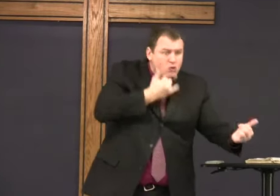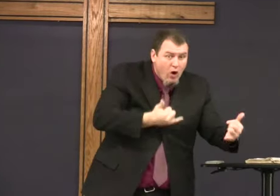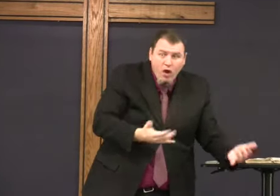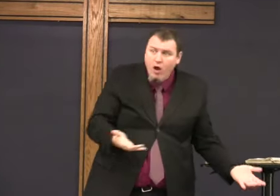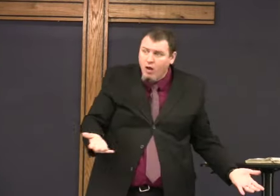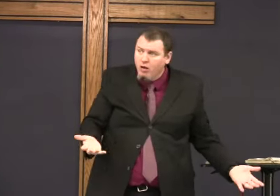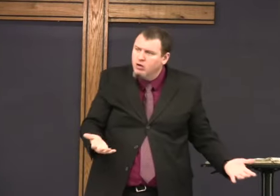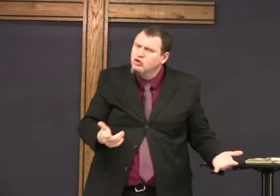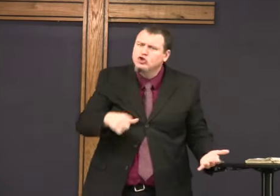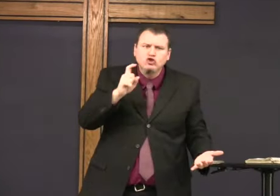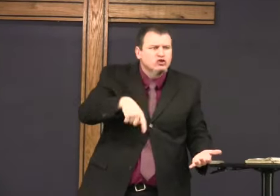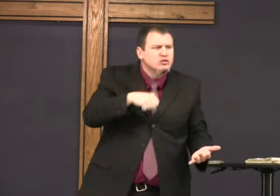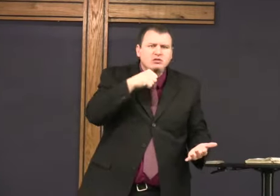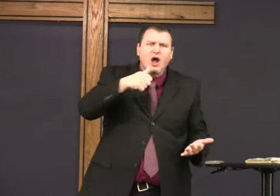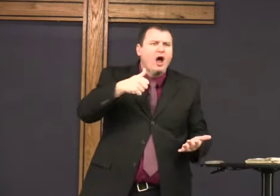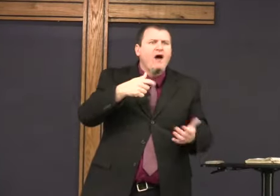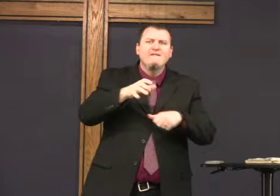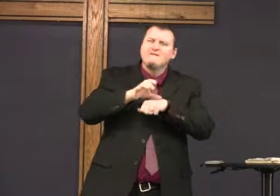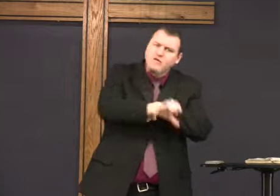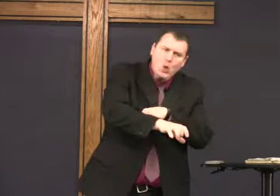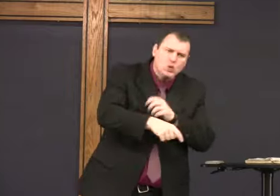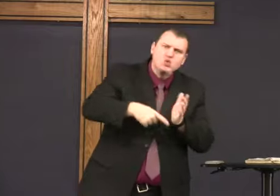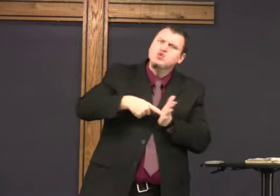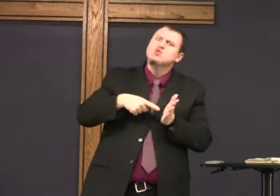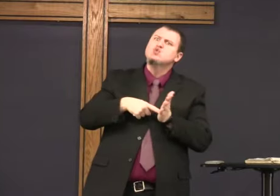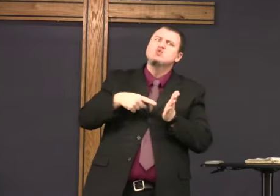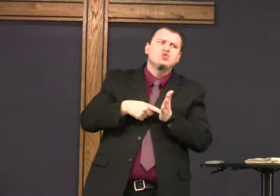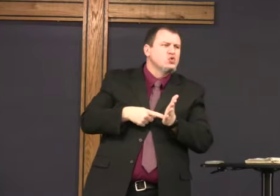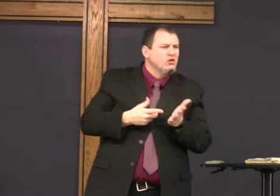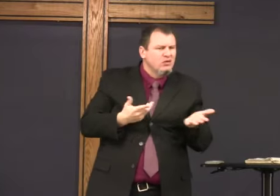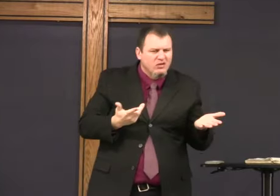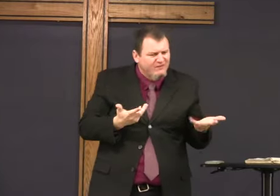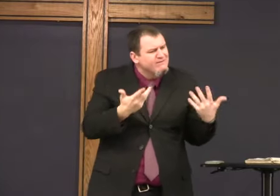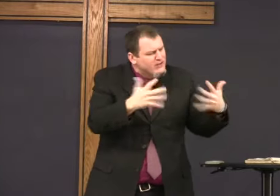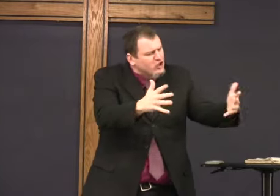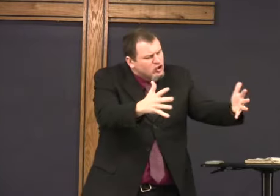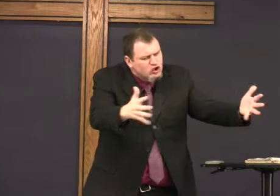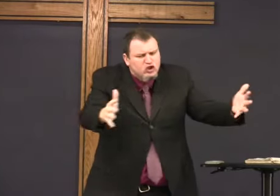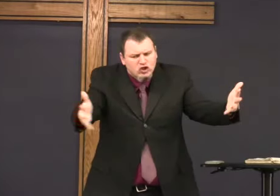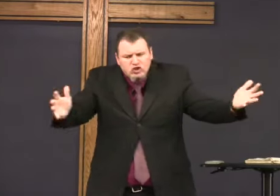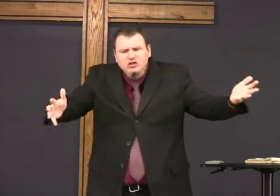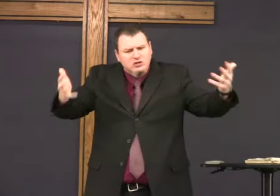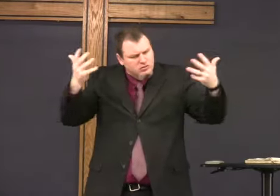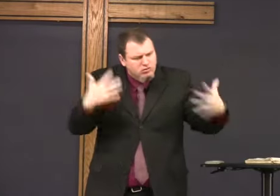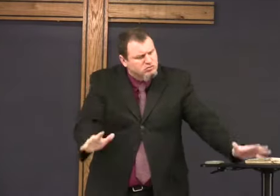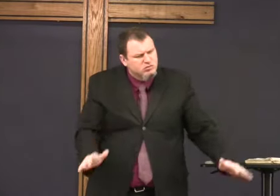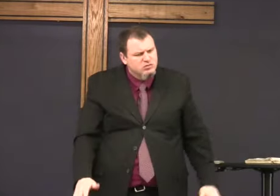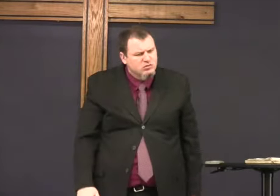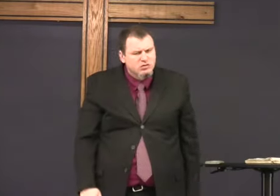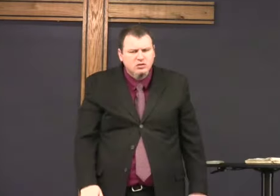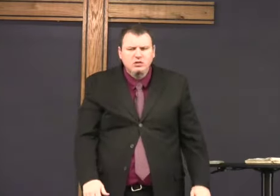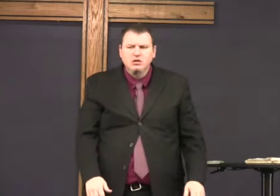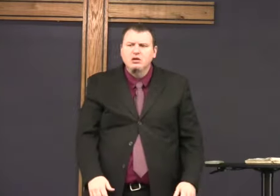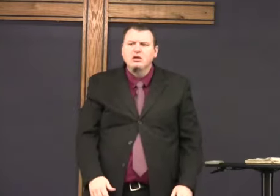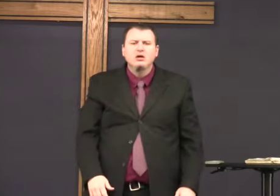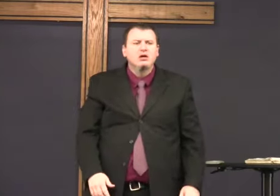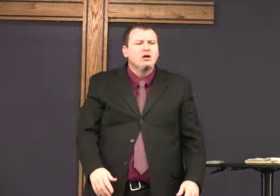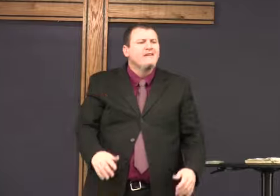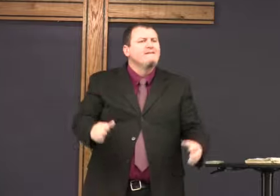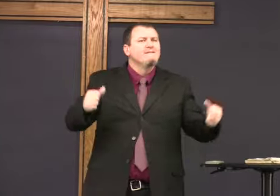said, "Hey, you guys are wrong. You shouldn't be doing this. You shouldn't be forcing all these dues."